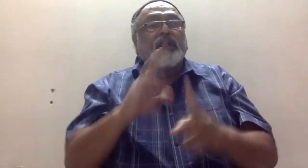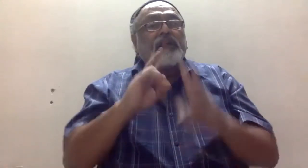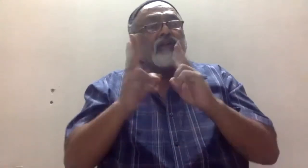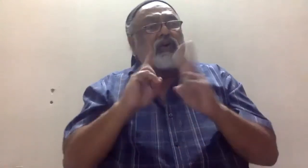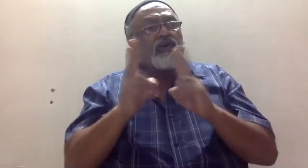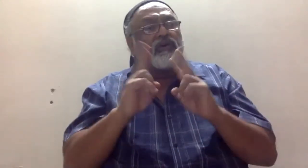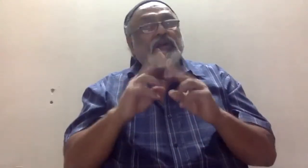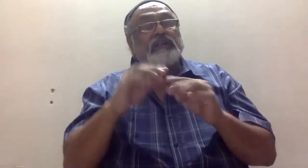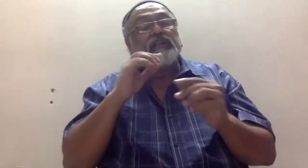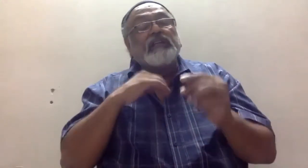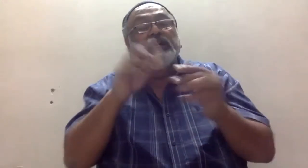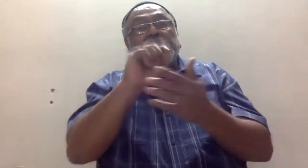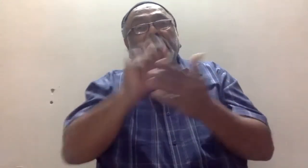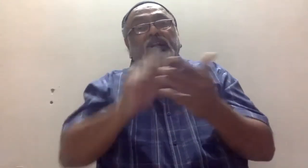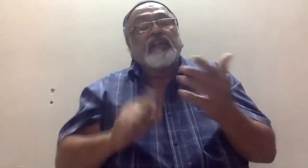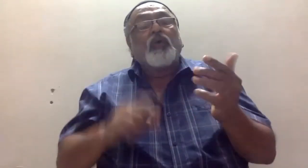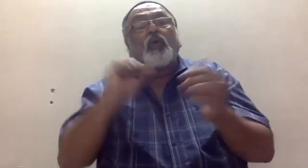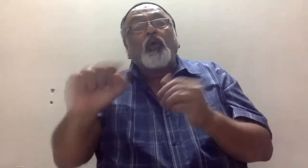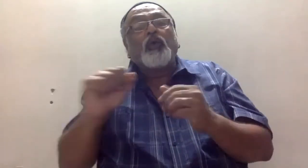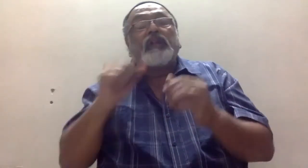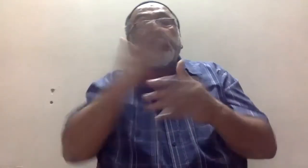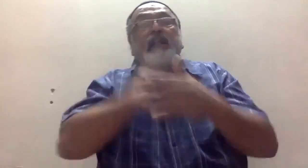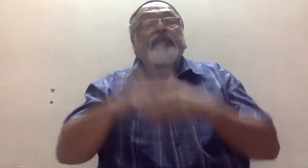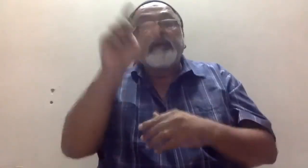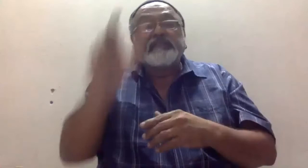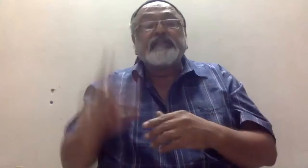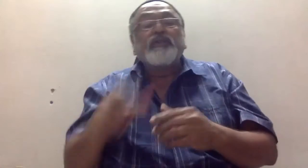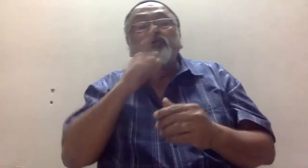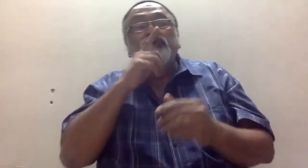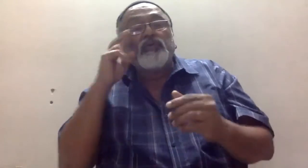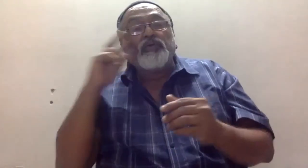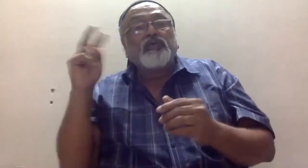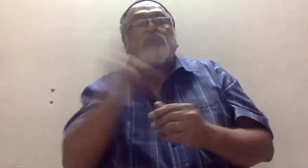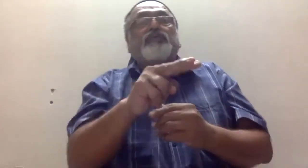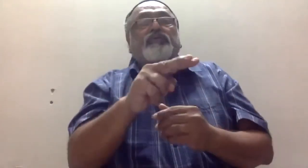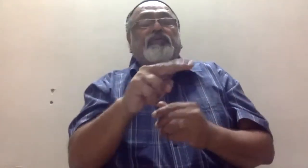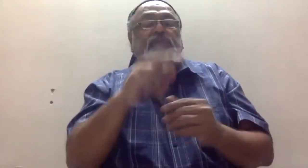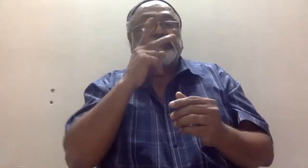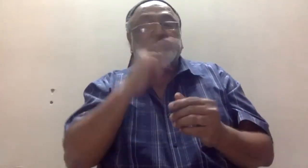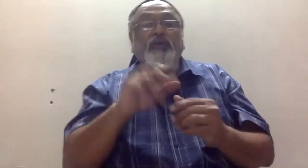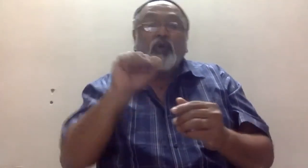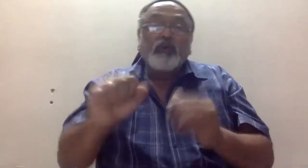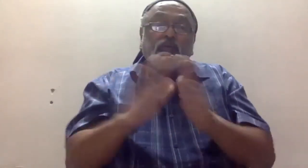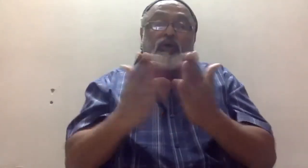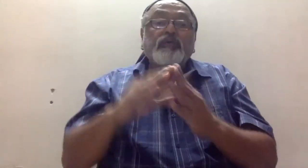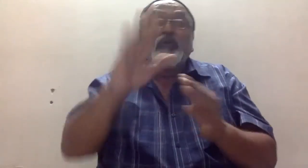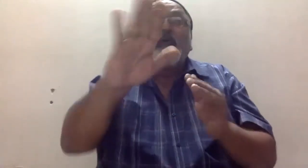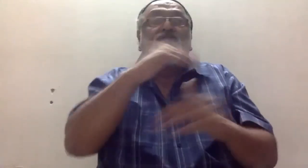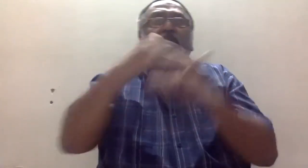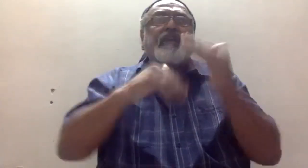angle. If you have time, if you have siblings who are younger, just look at their books and you'll find definitely positive